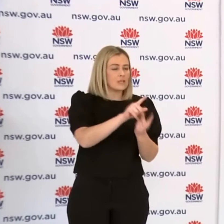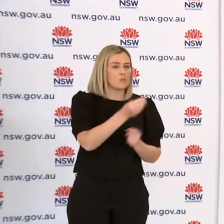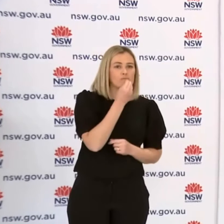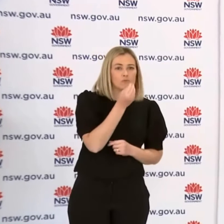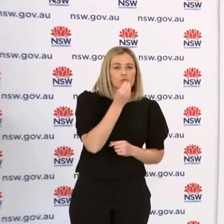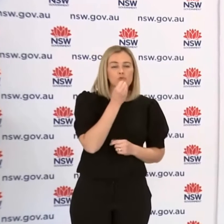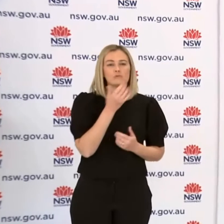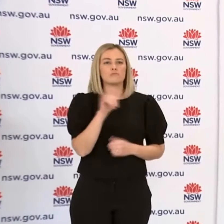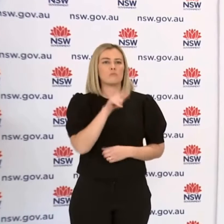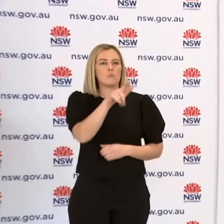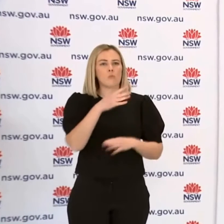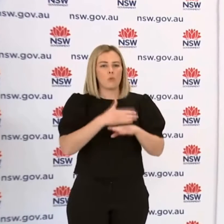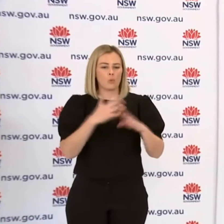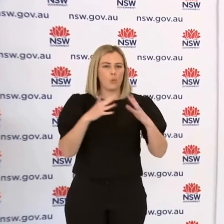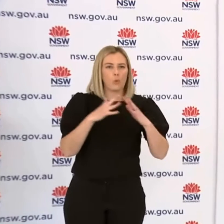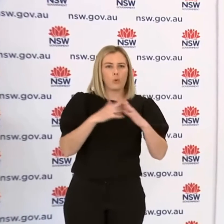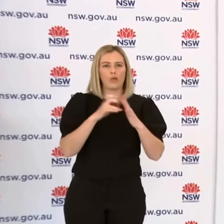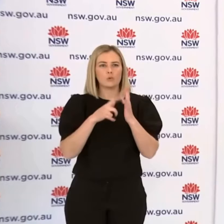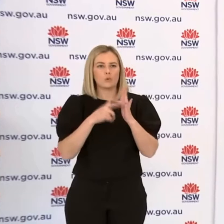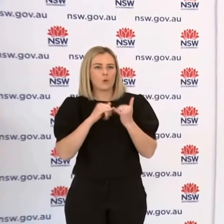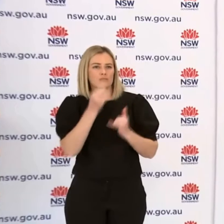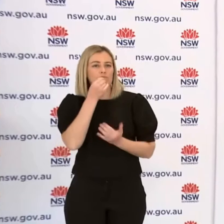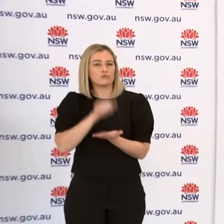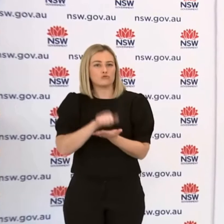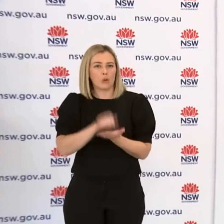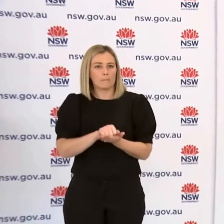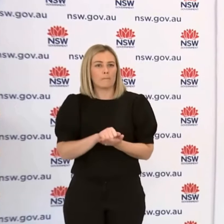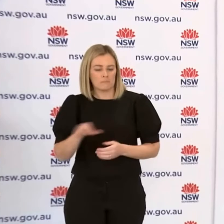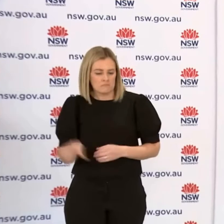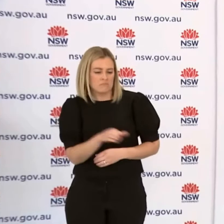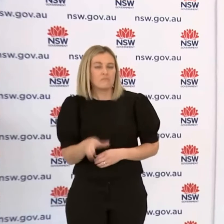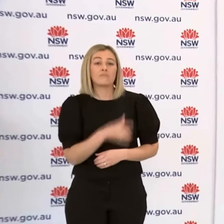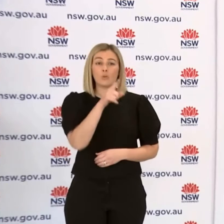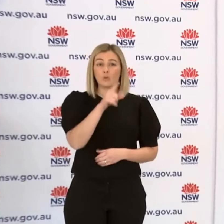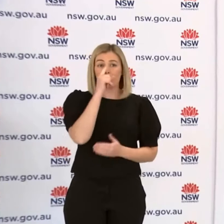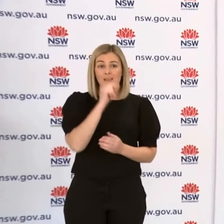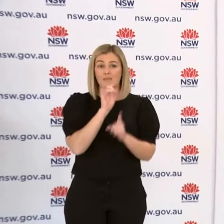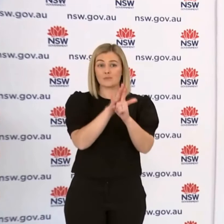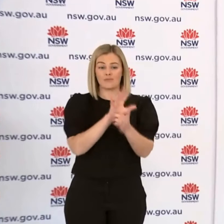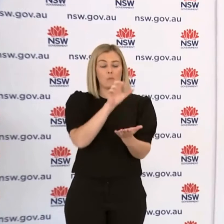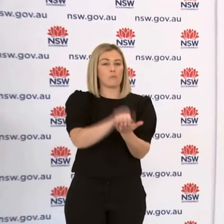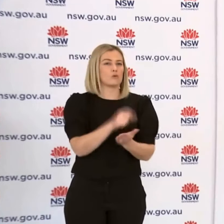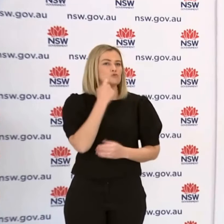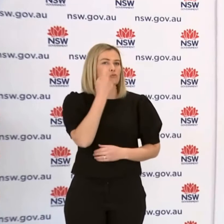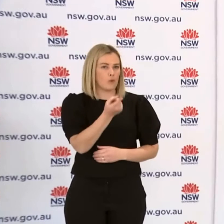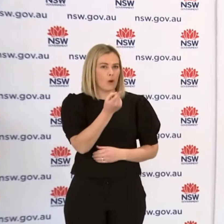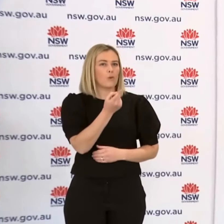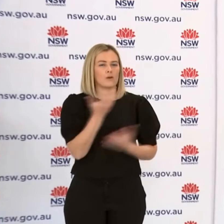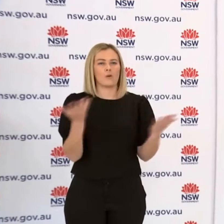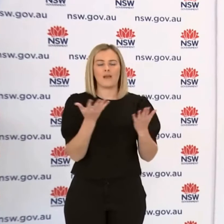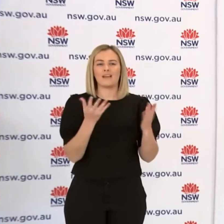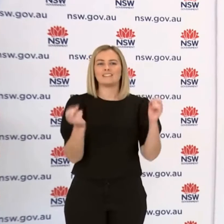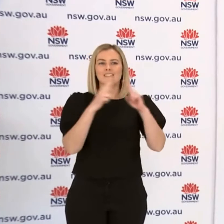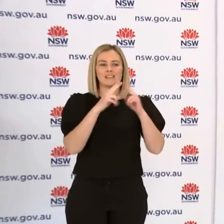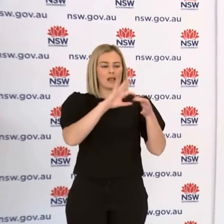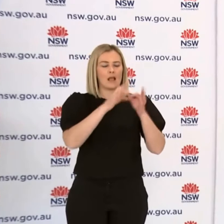to checkout counters in a shop that is providing Sydney with food, you can make a booking to go tomorrow to Sydney Olympic